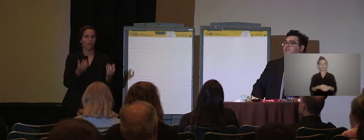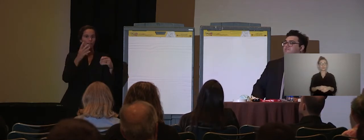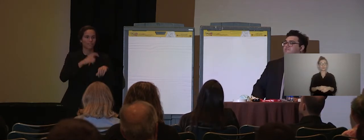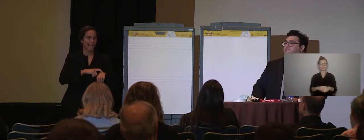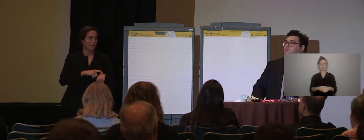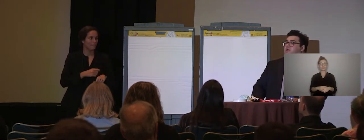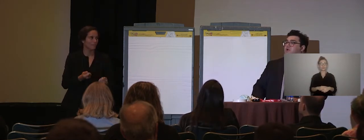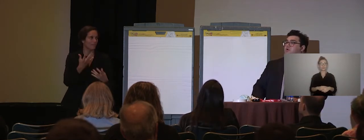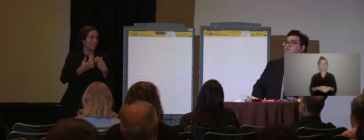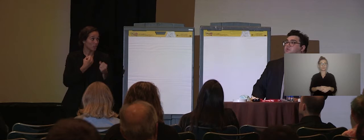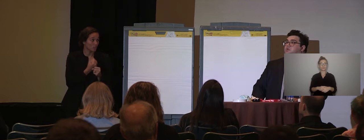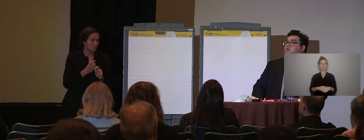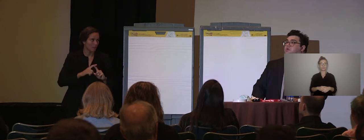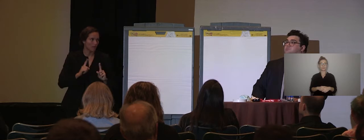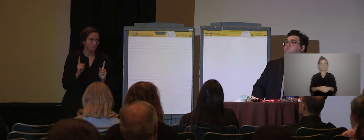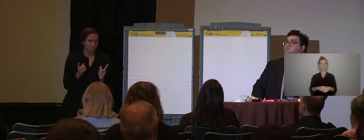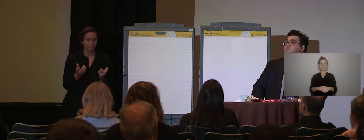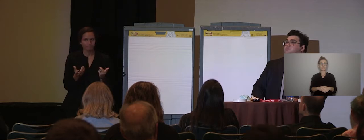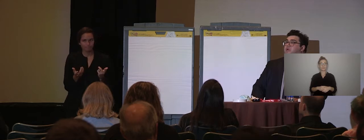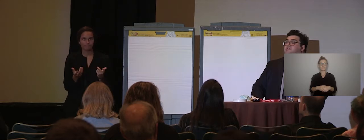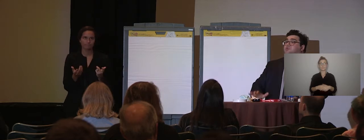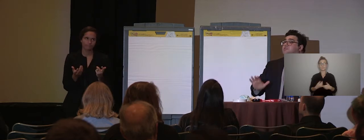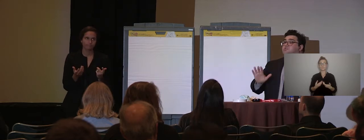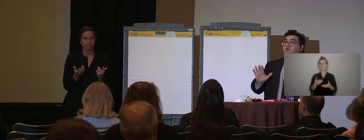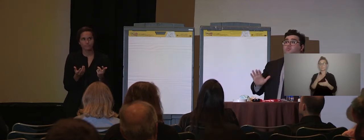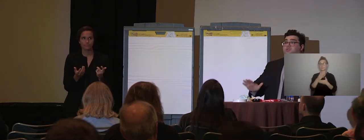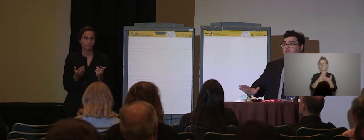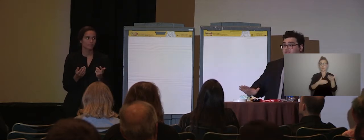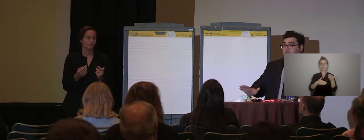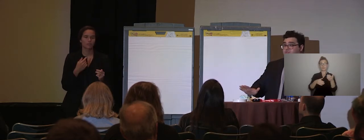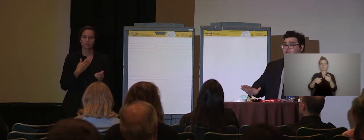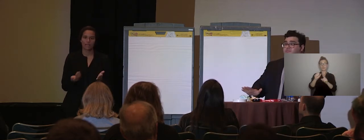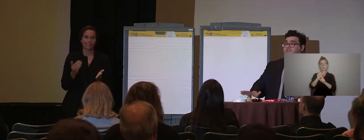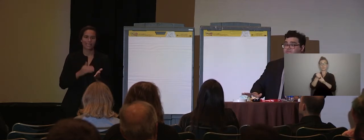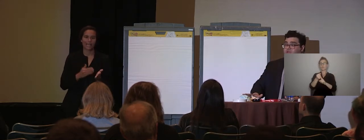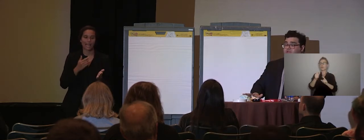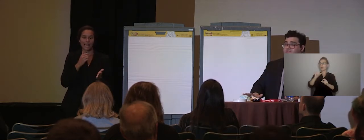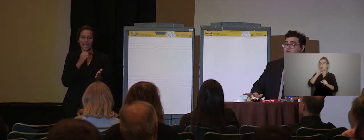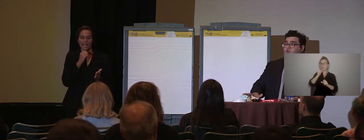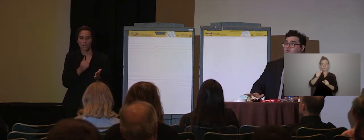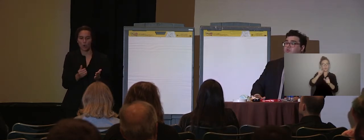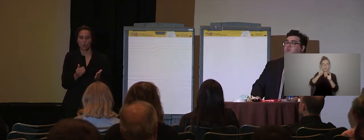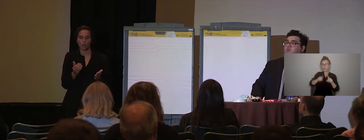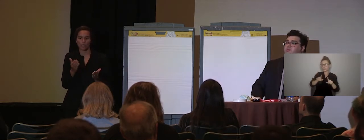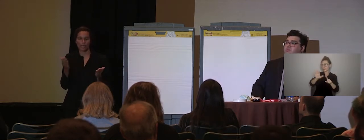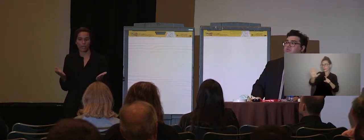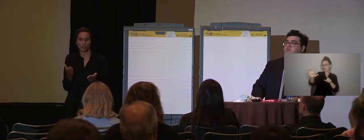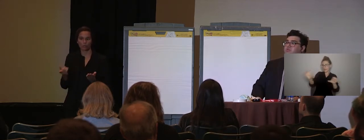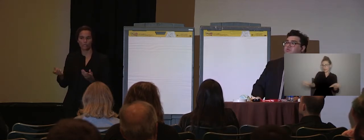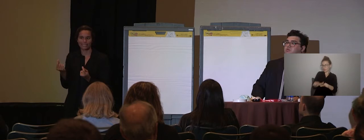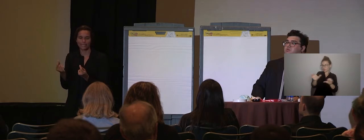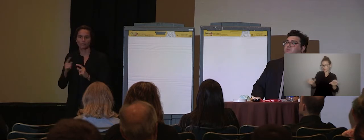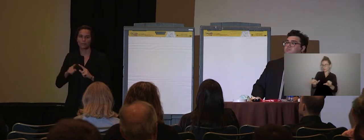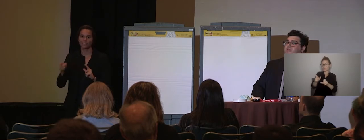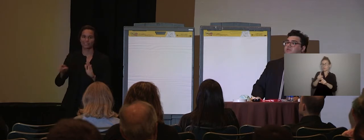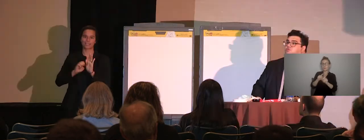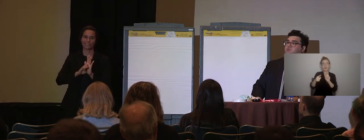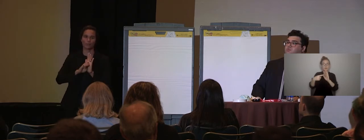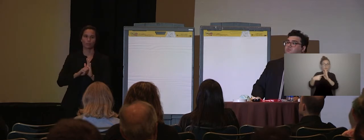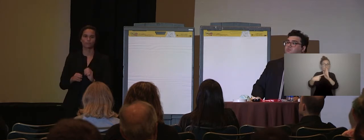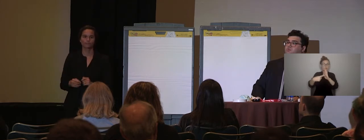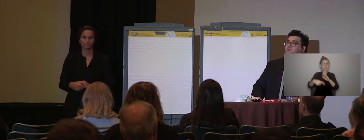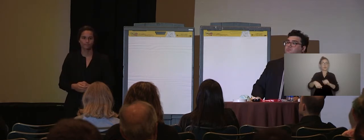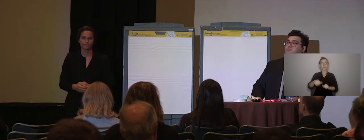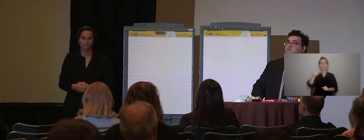You have cases where, I don't condone what he did, but I'm just giving an example. The man